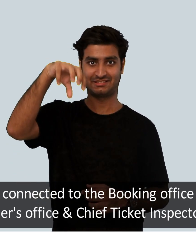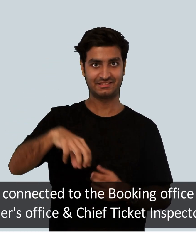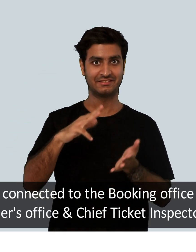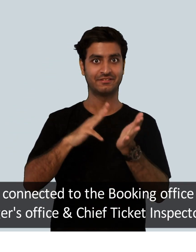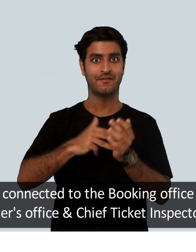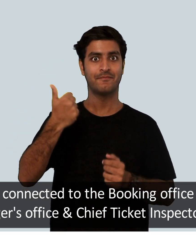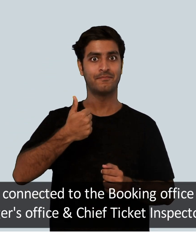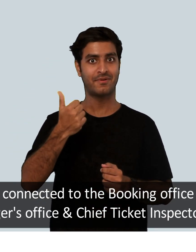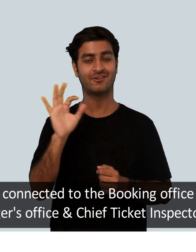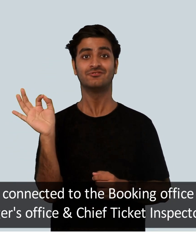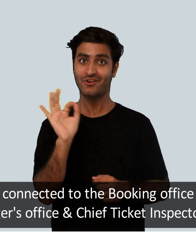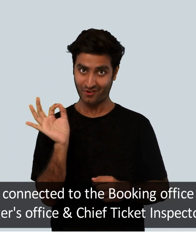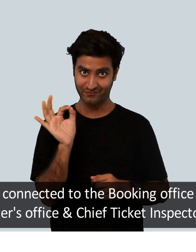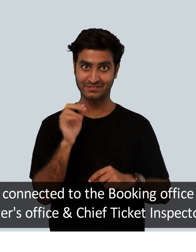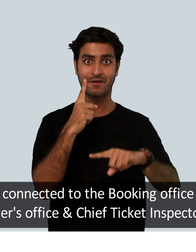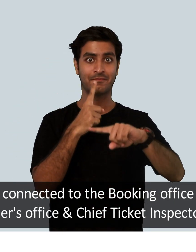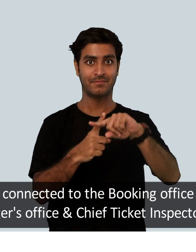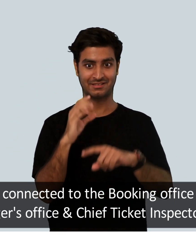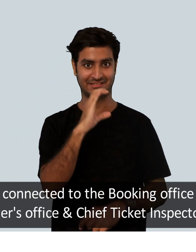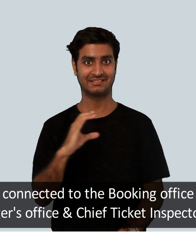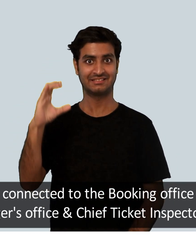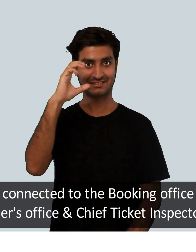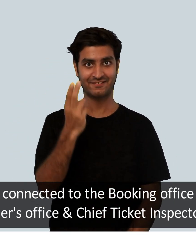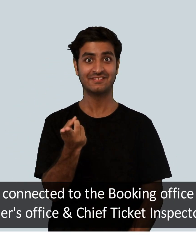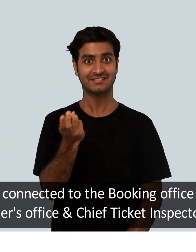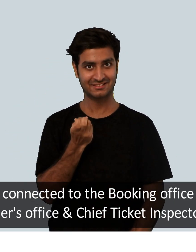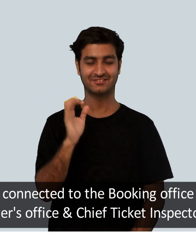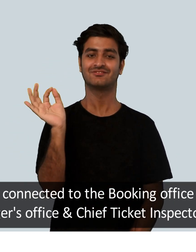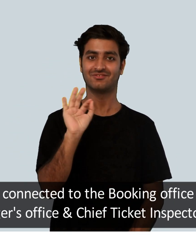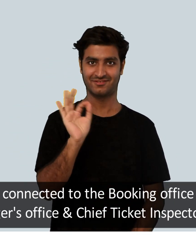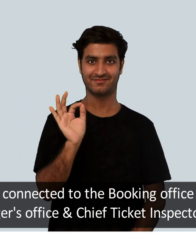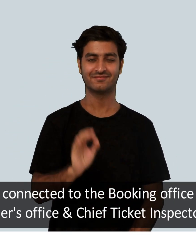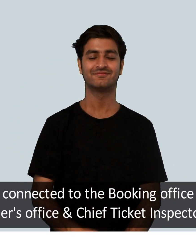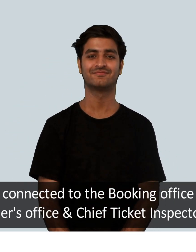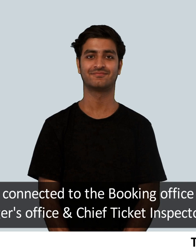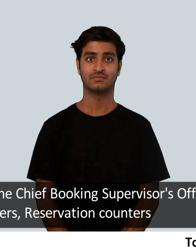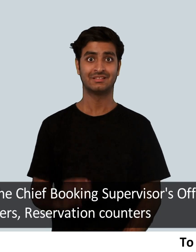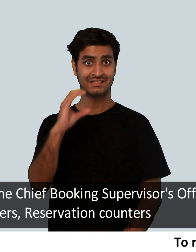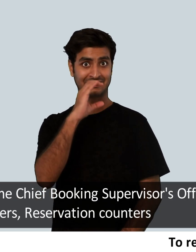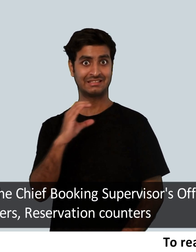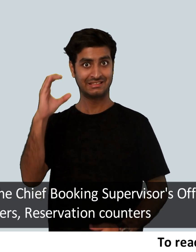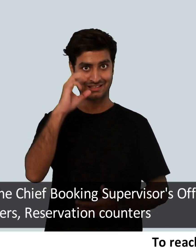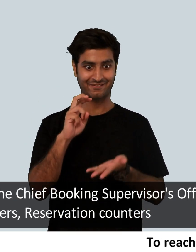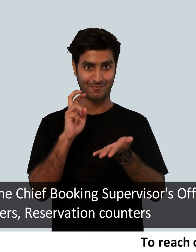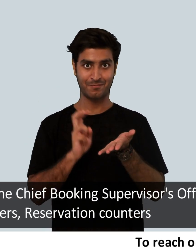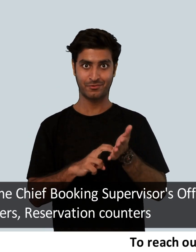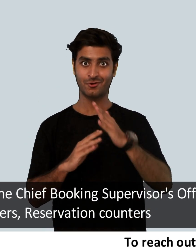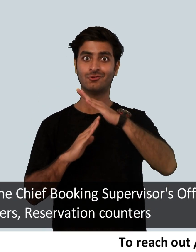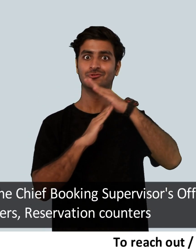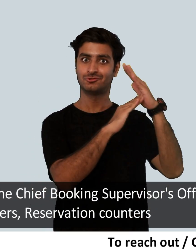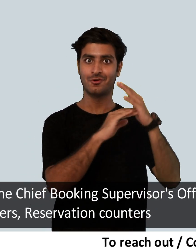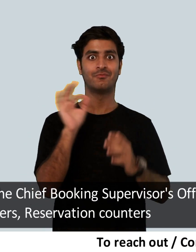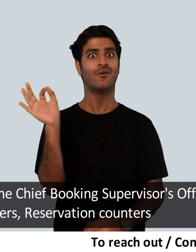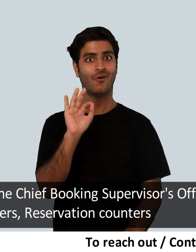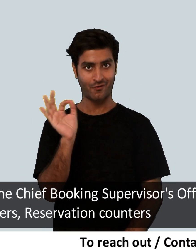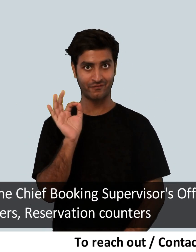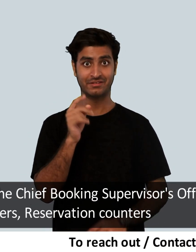and chief ticket inspector's office on the first floor and the chief booking supervisor's office,